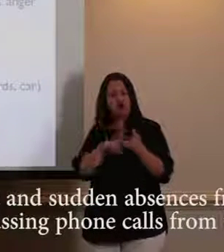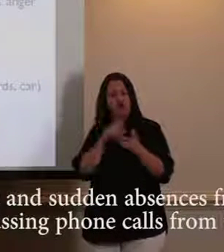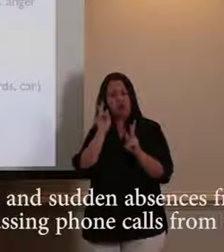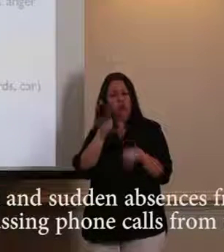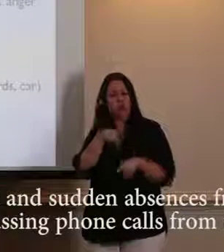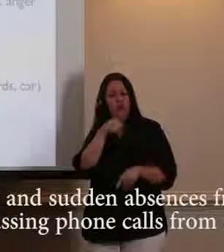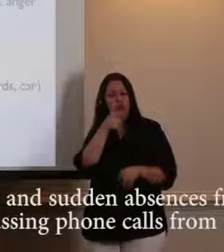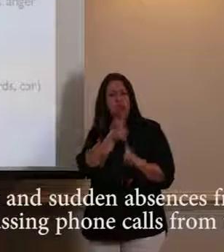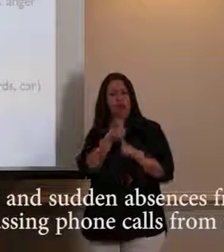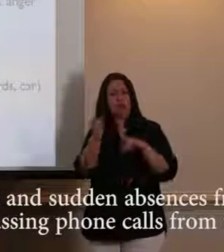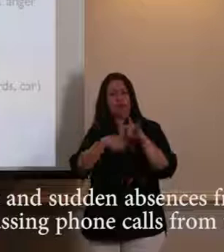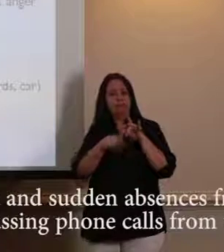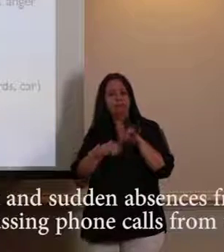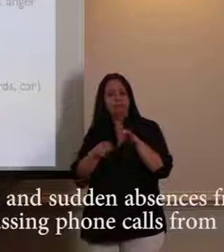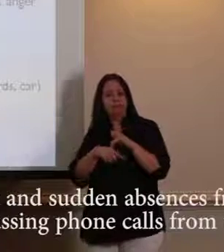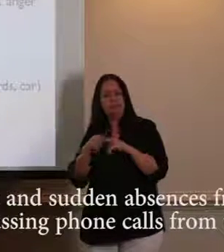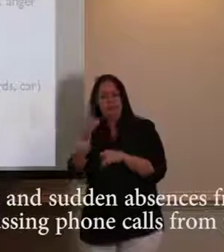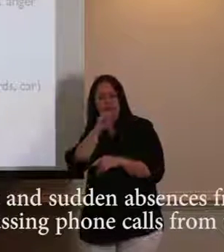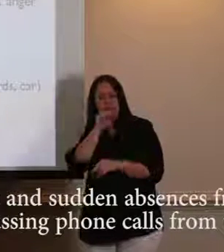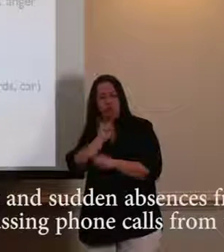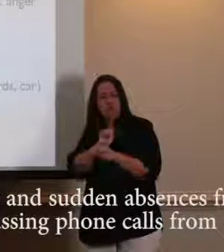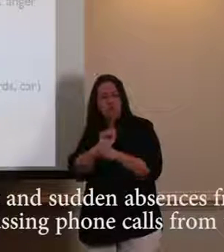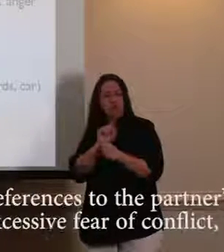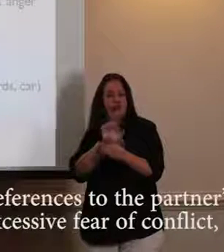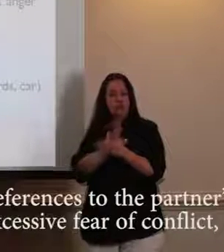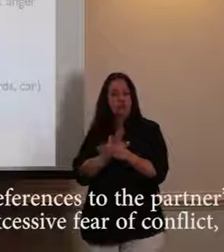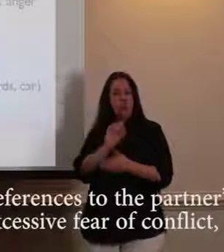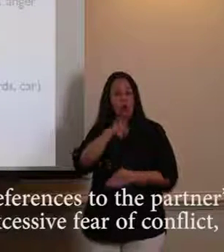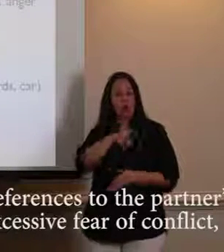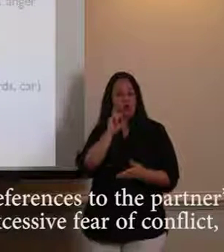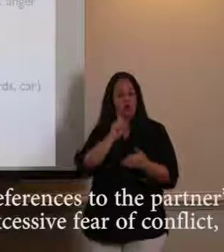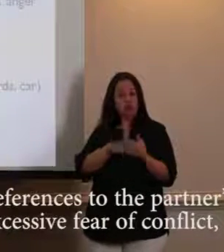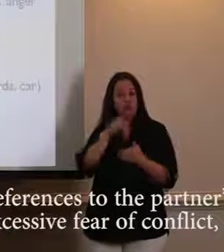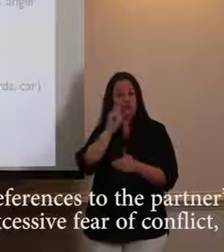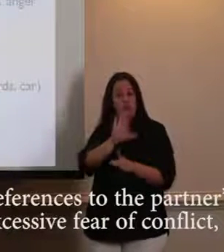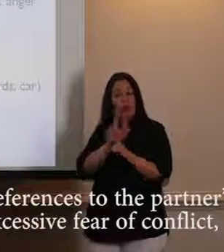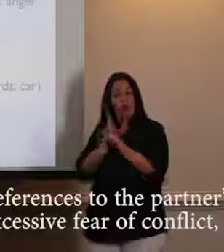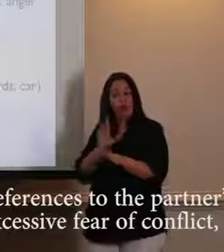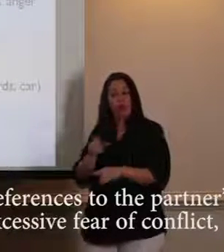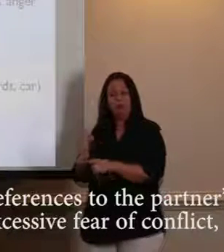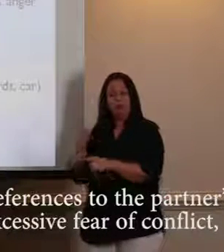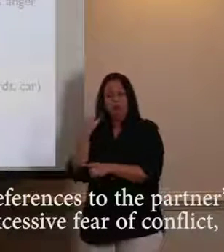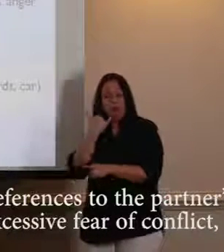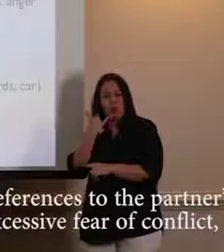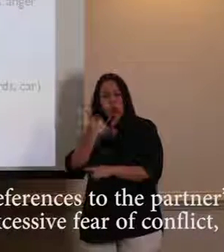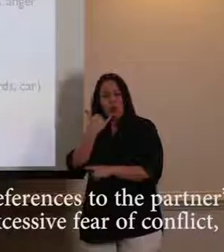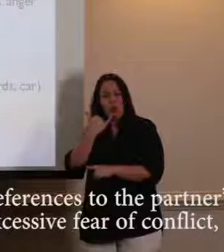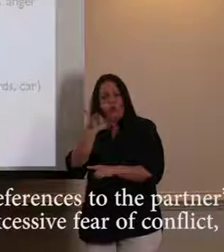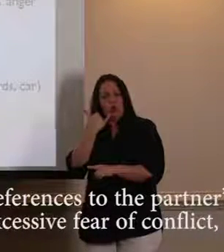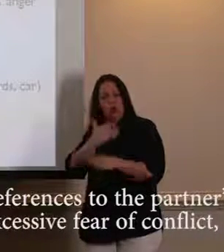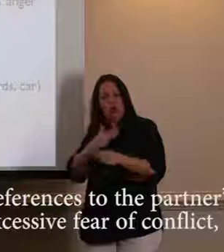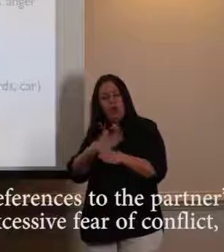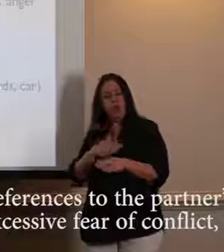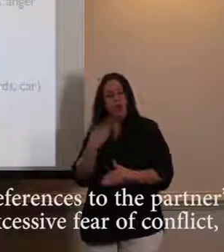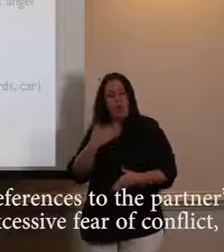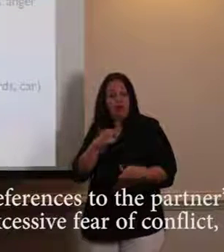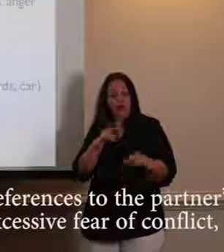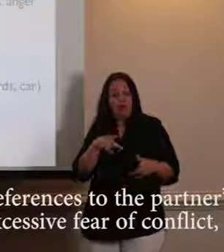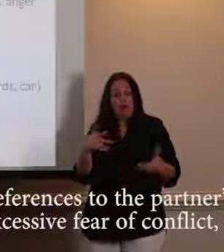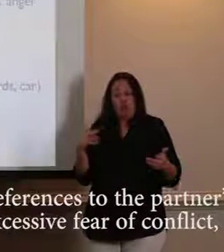work. Frequent harassing phone calls from the partner. Fear of the partner. References to the partner's